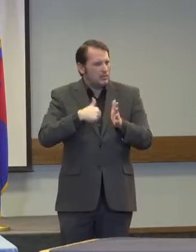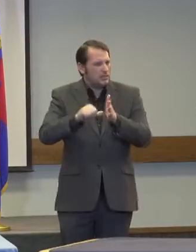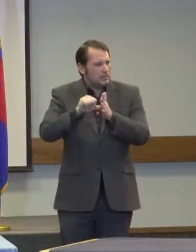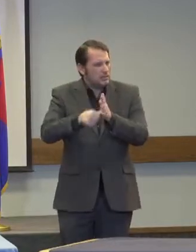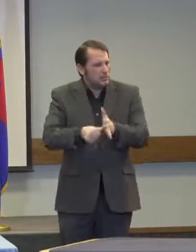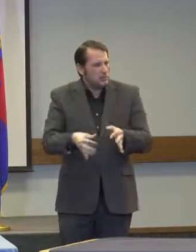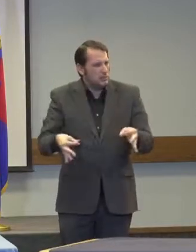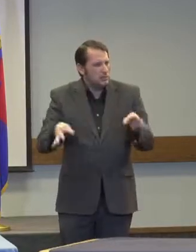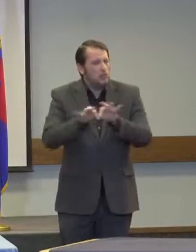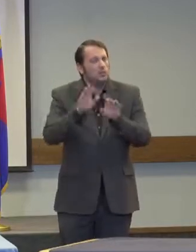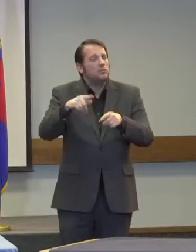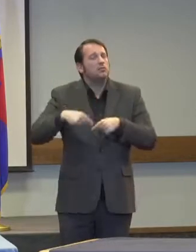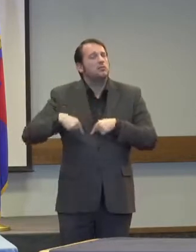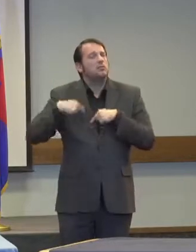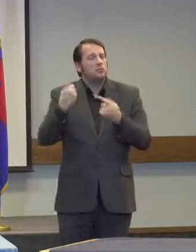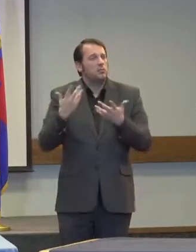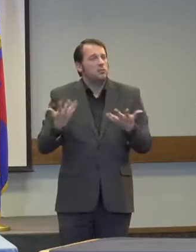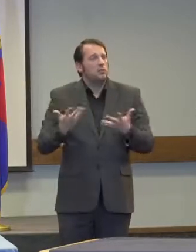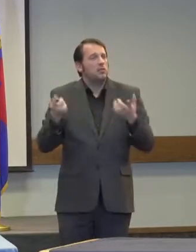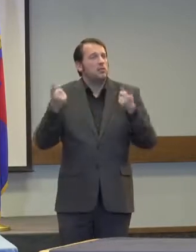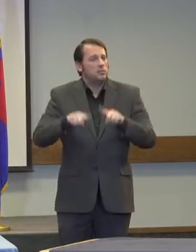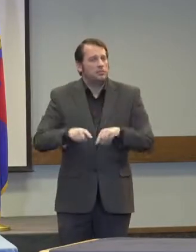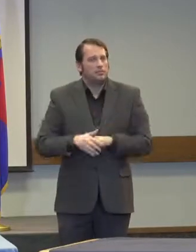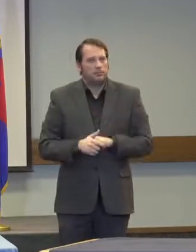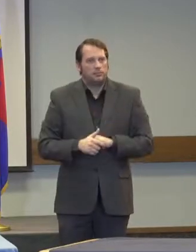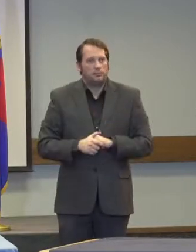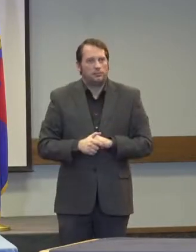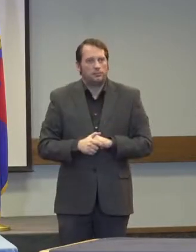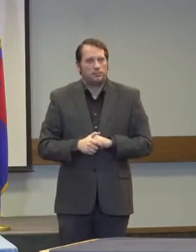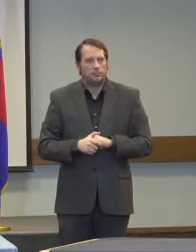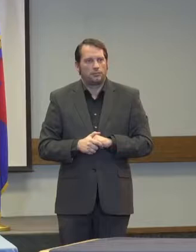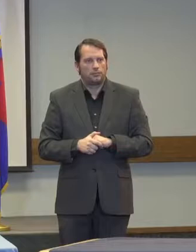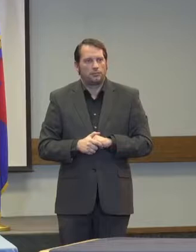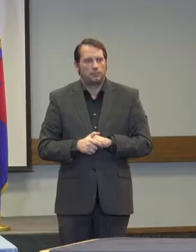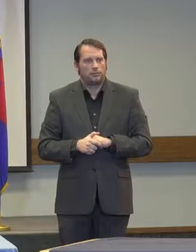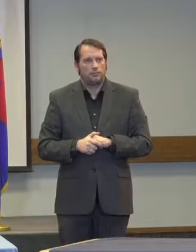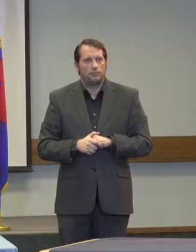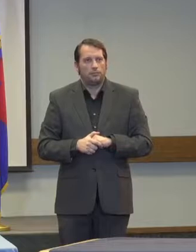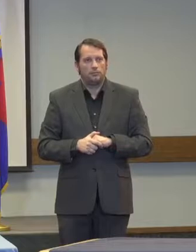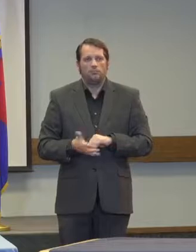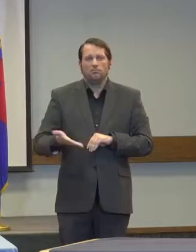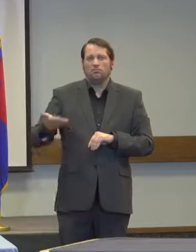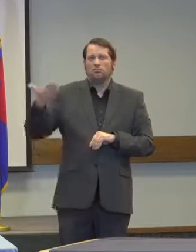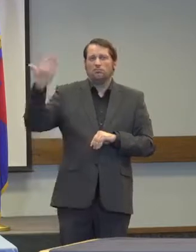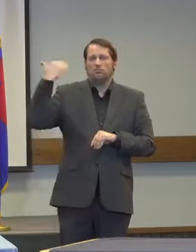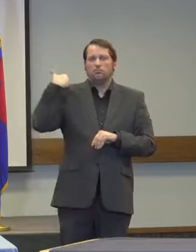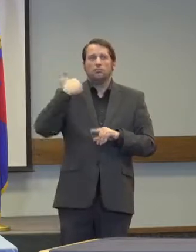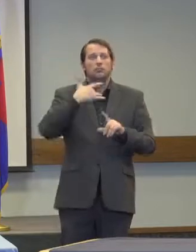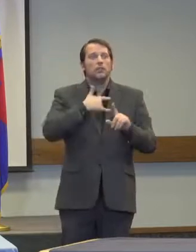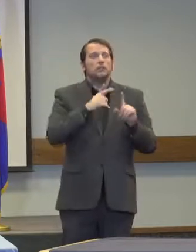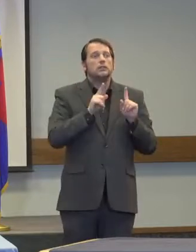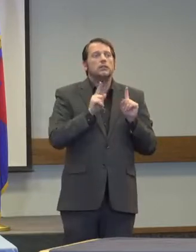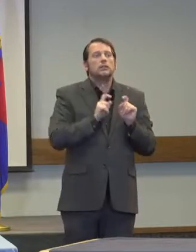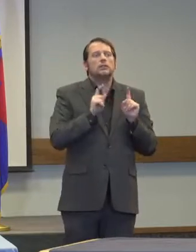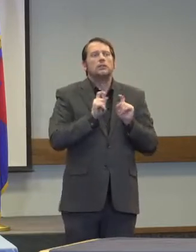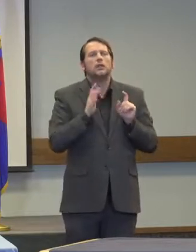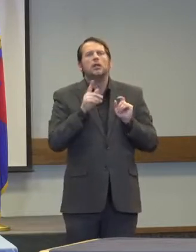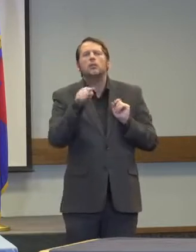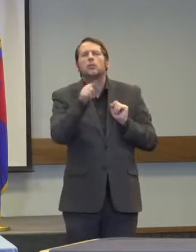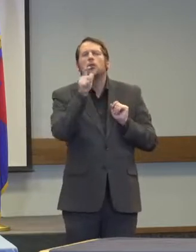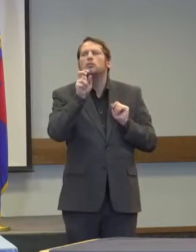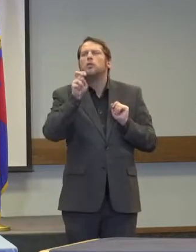is that early on in the process, testing was tied solely to travel history. And that missed an opportunity